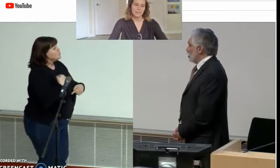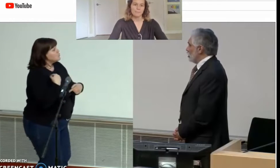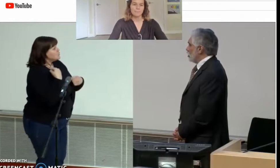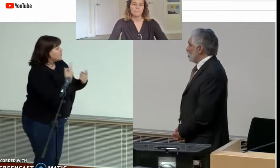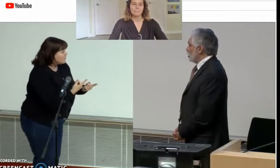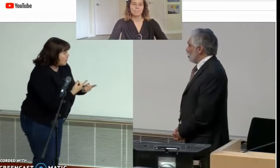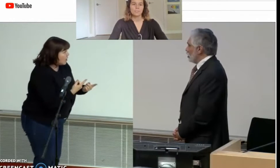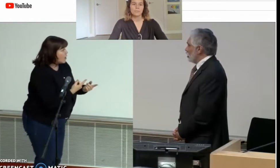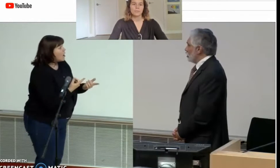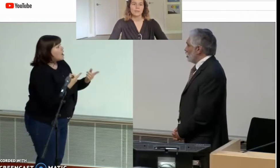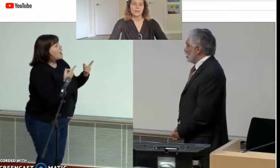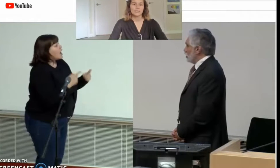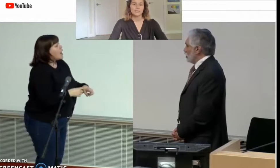them? And